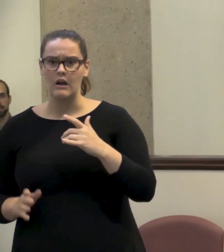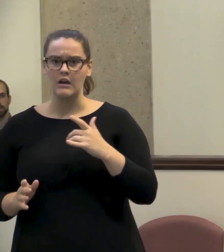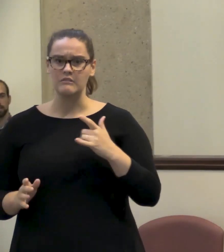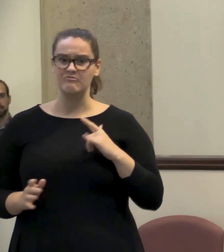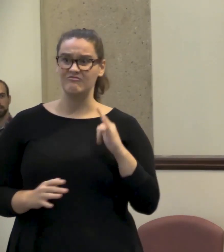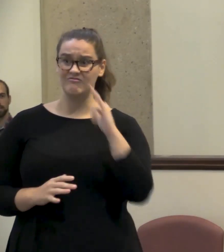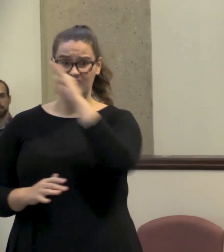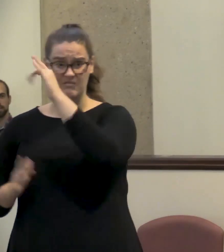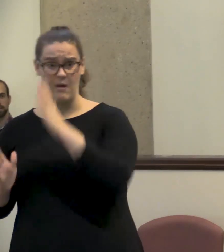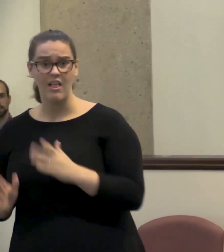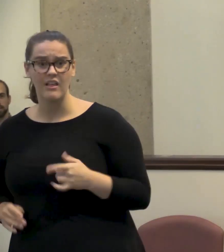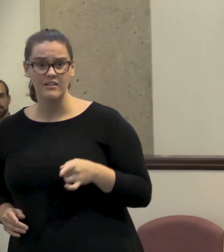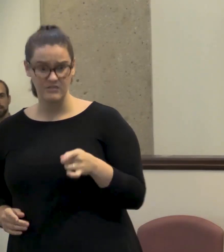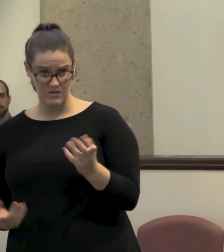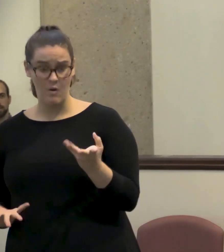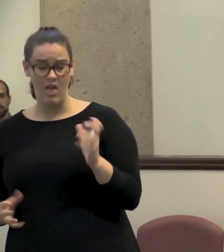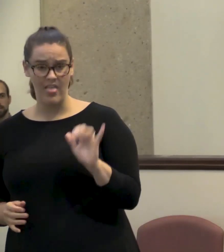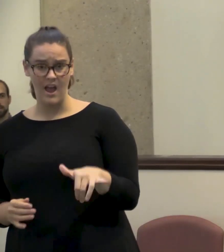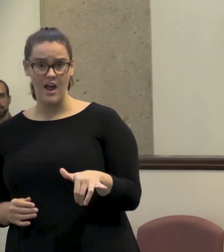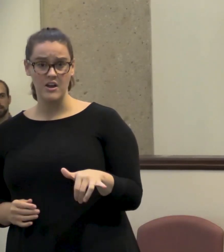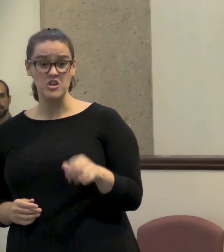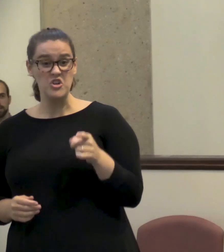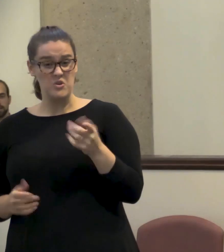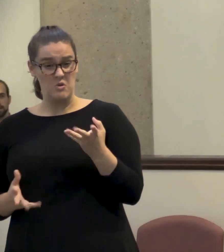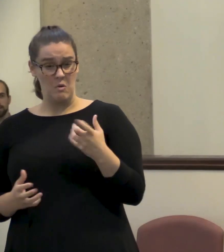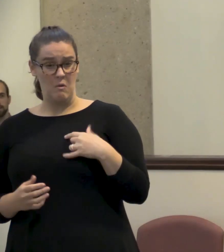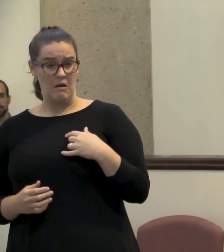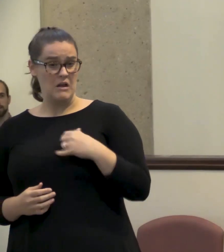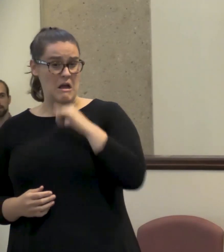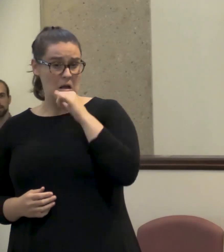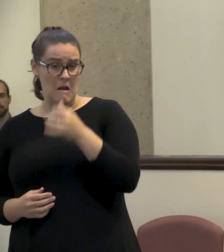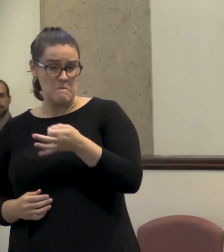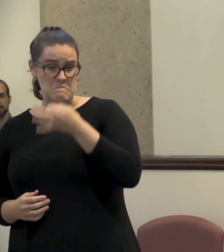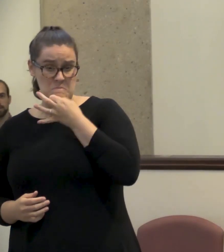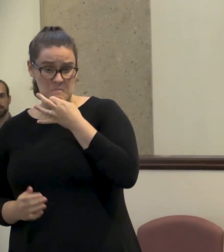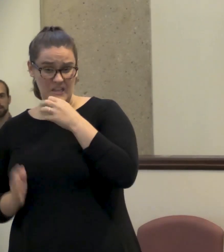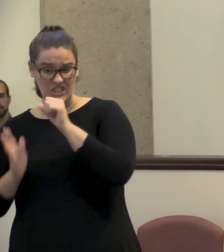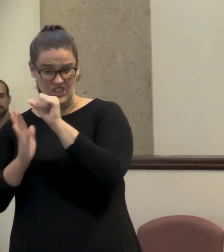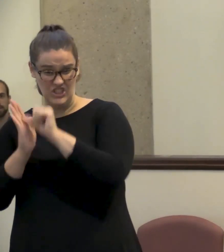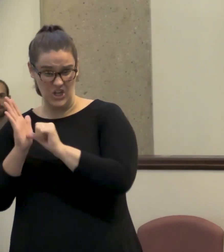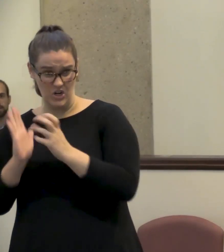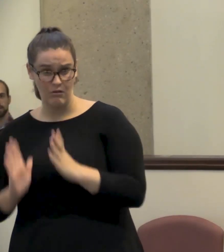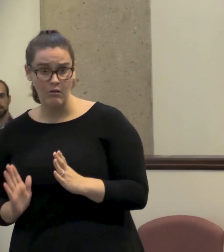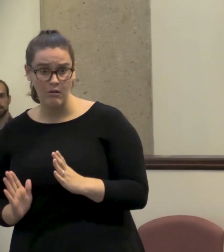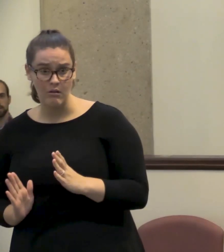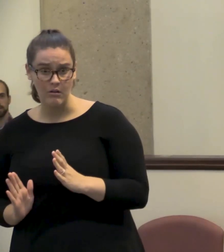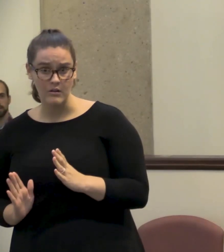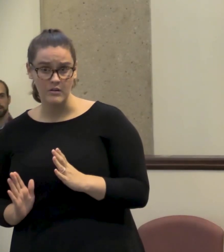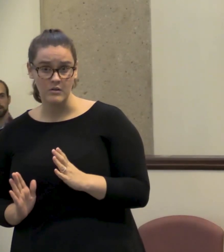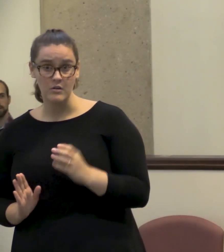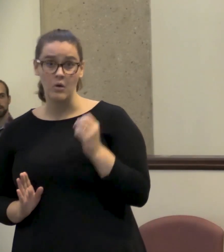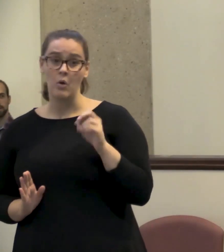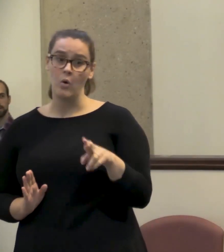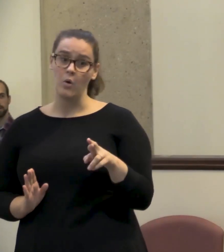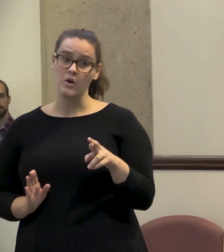Or you want an amateur performing open heart surgery on someone in your family? Or you just saying you want two members of our species to